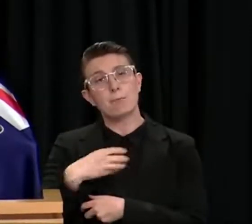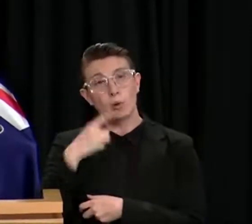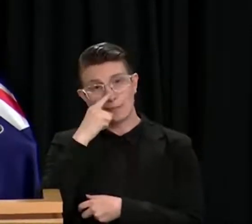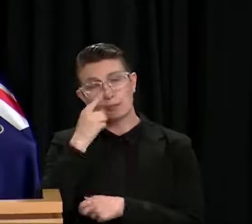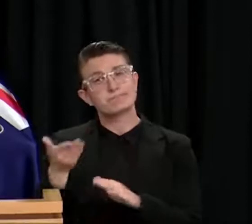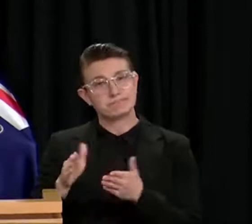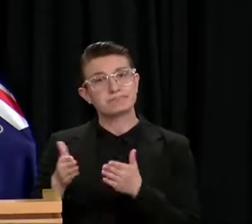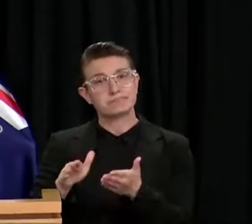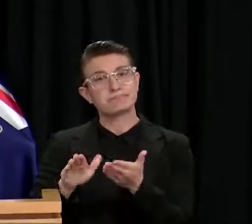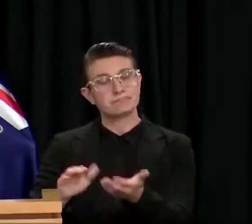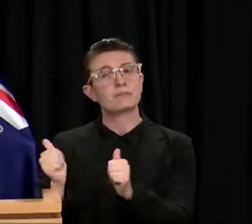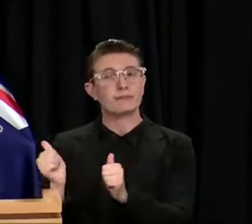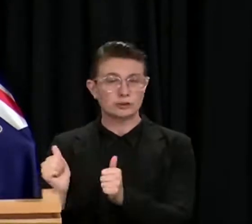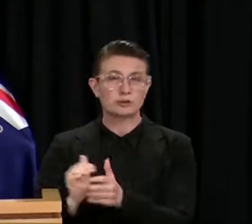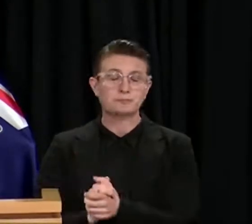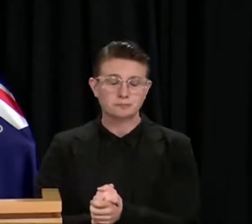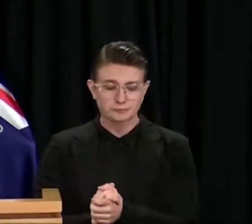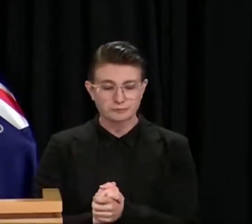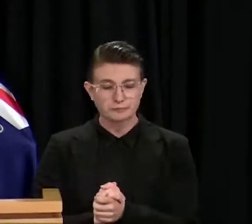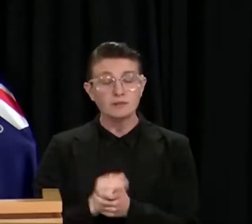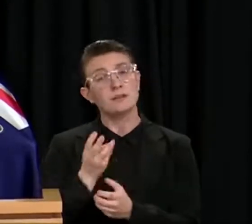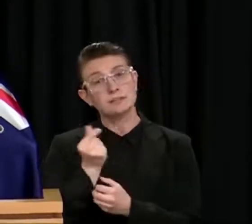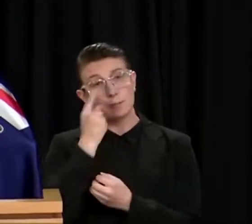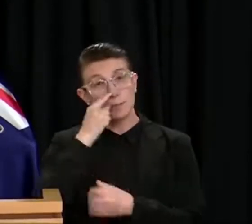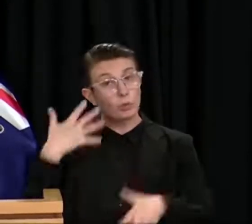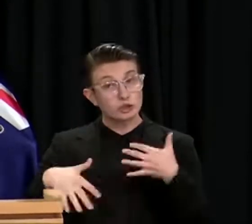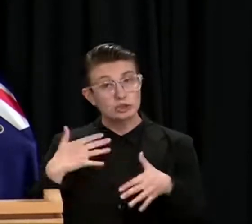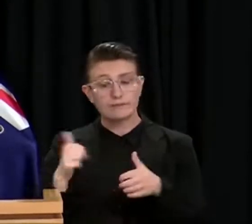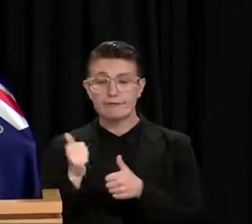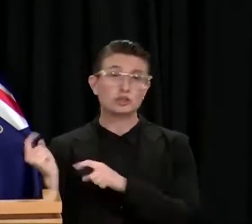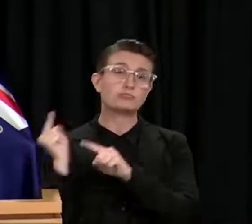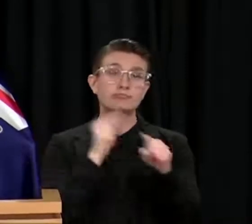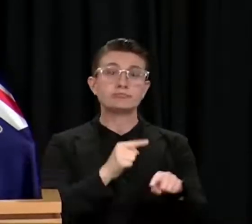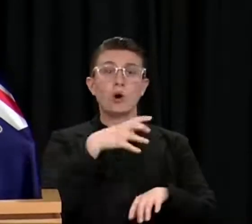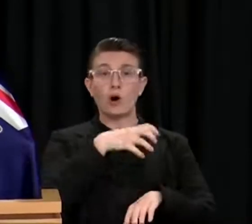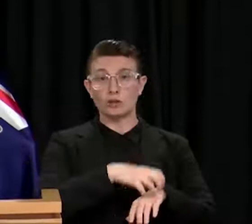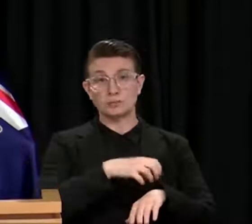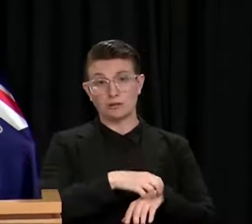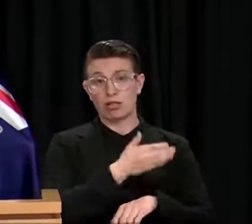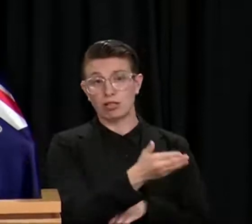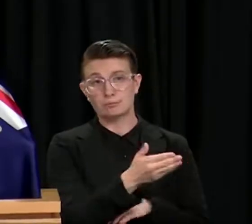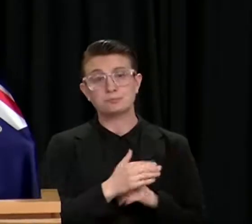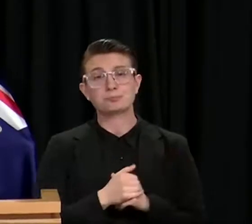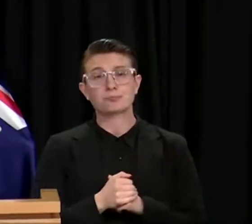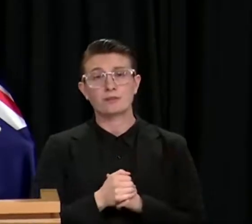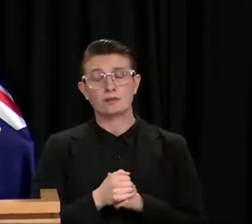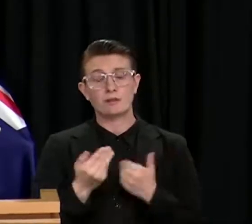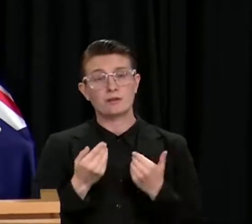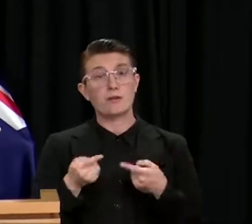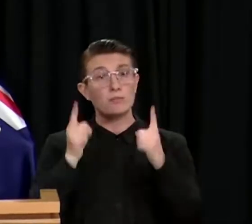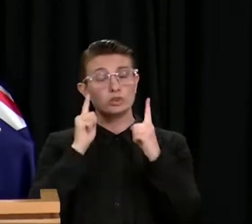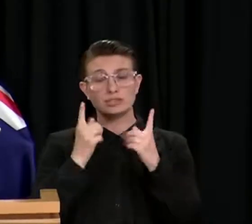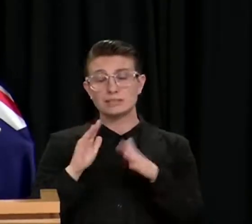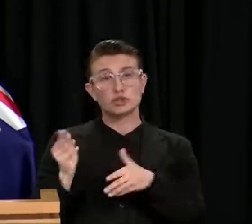have been transported to Wakatane Hospital and Murawa Hospital. Emergency services are working to ensure the safety of